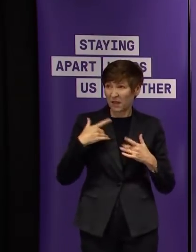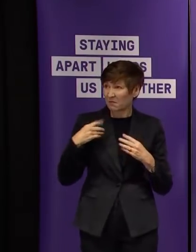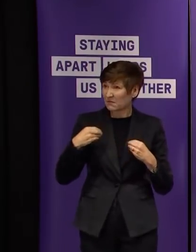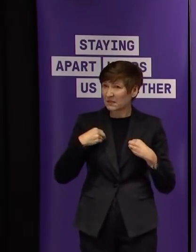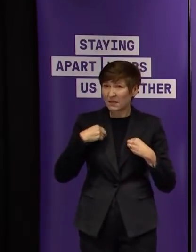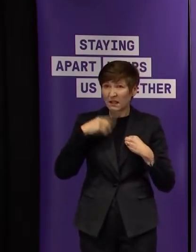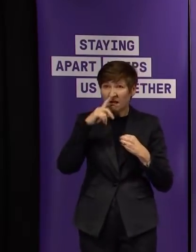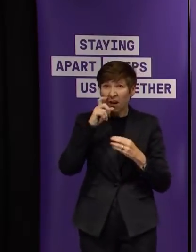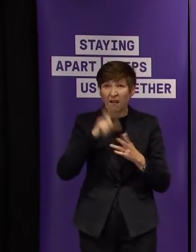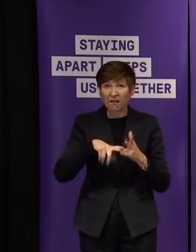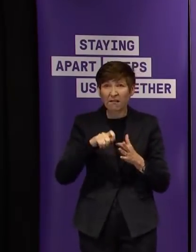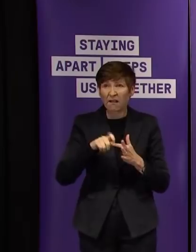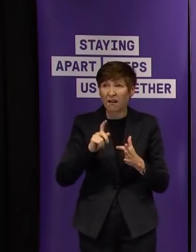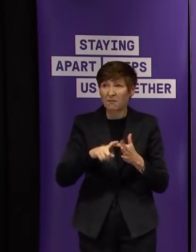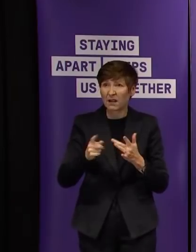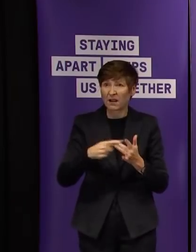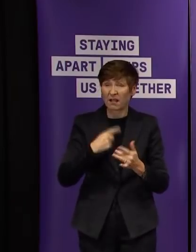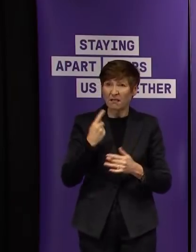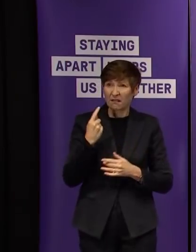I understand